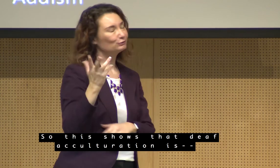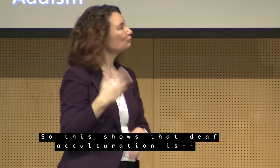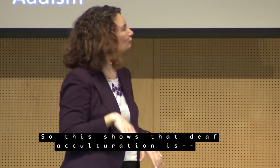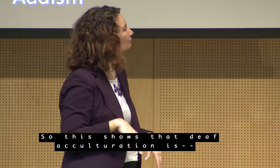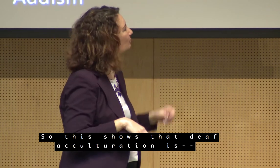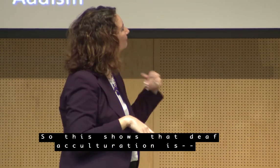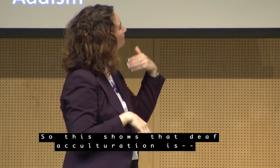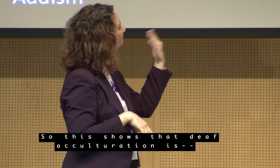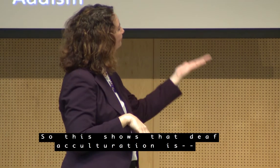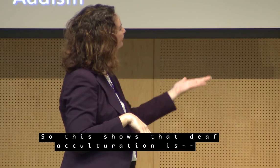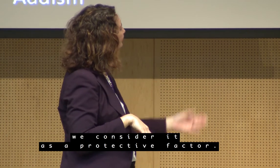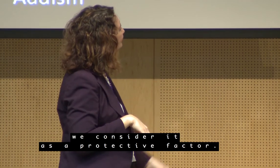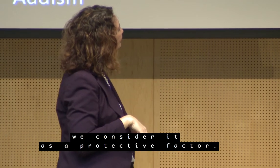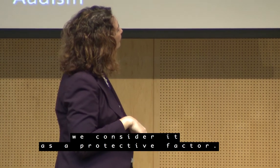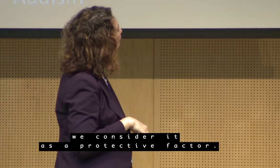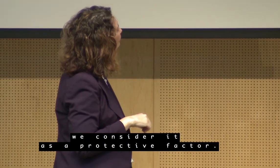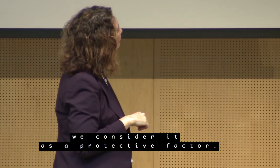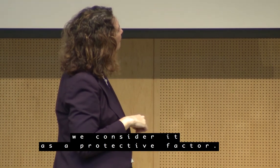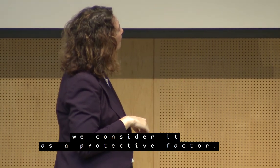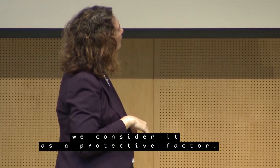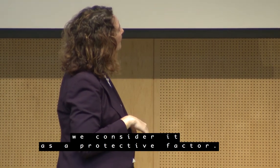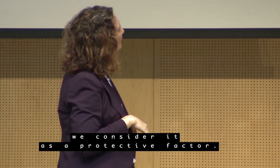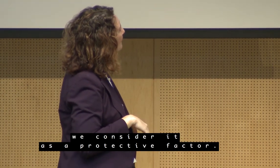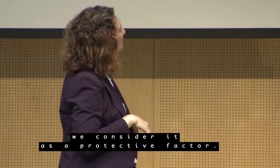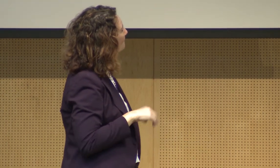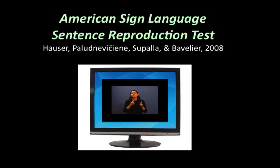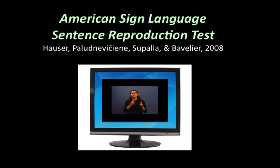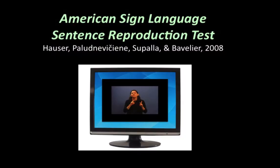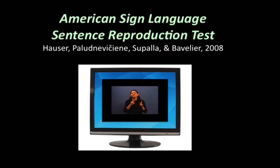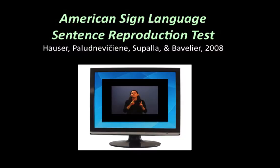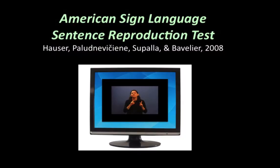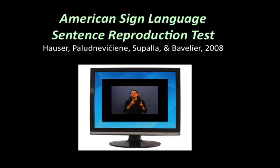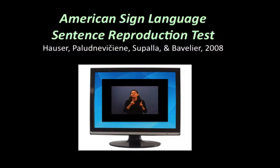is, we consider it as a protective factor.